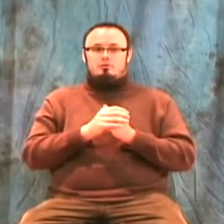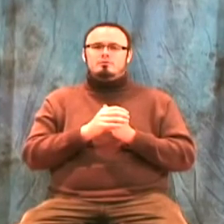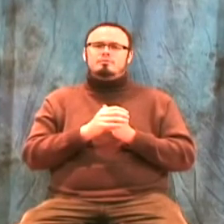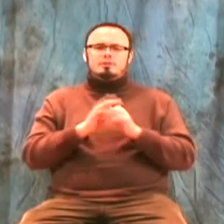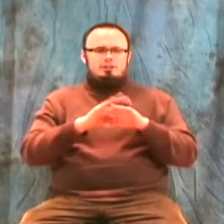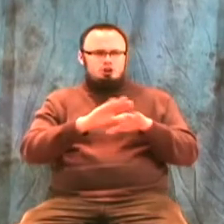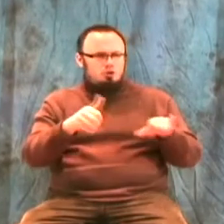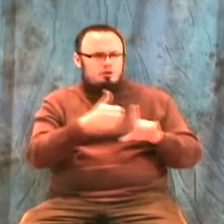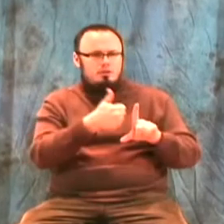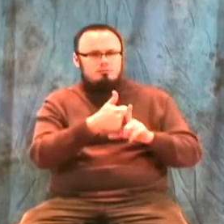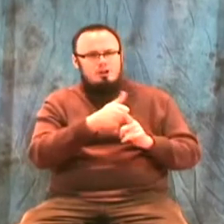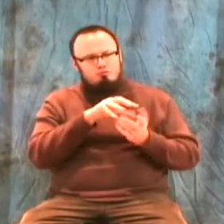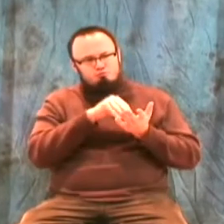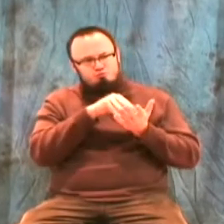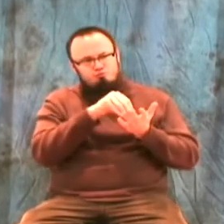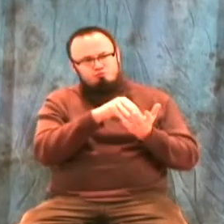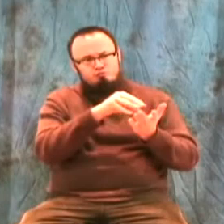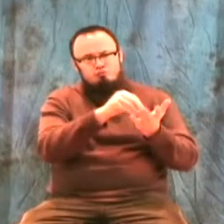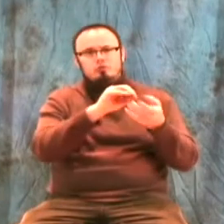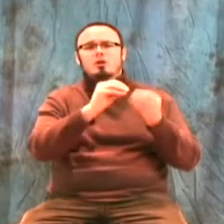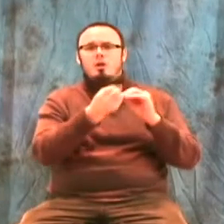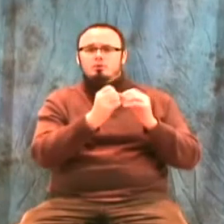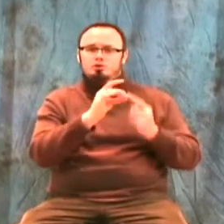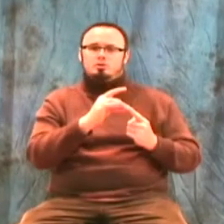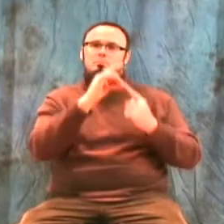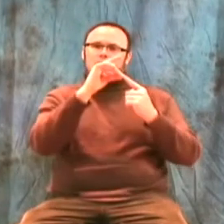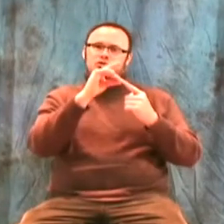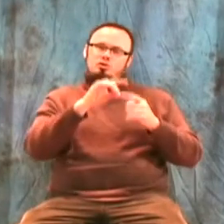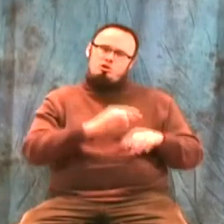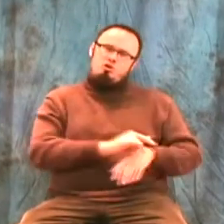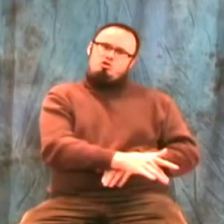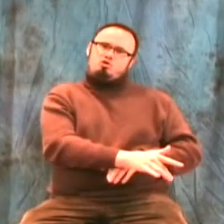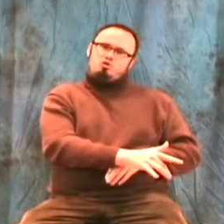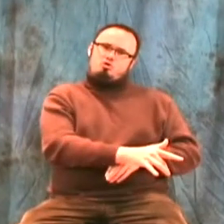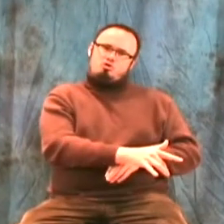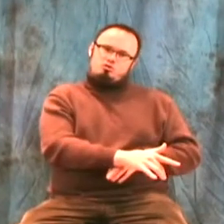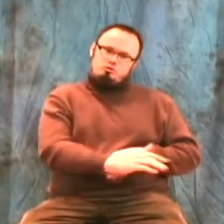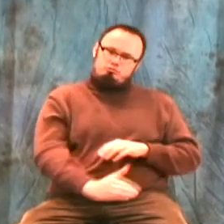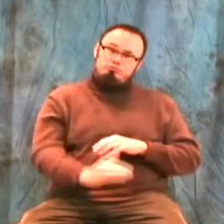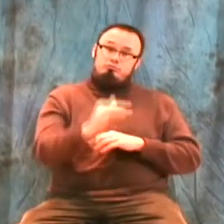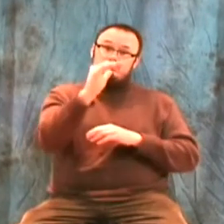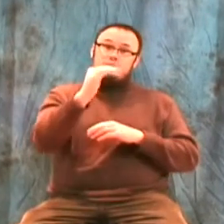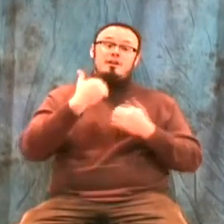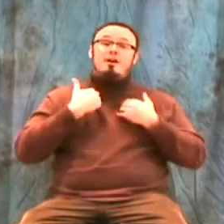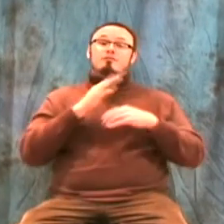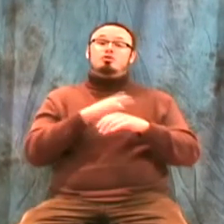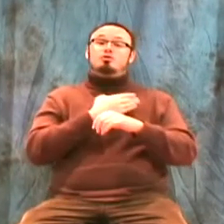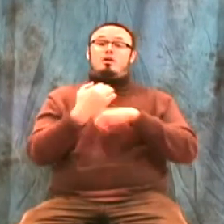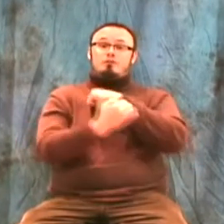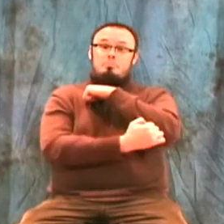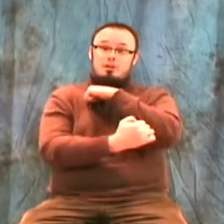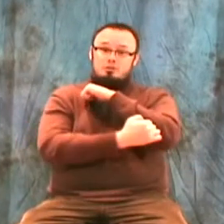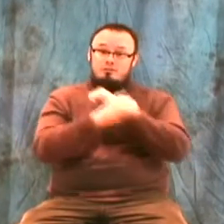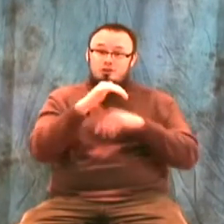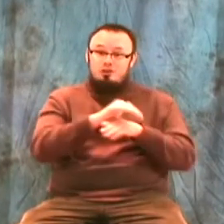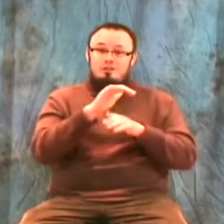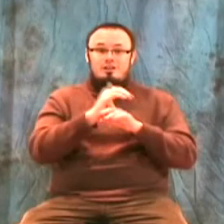Children learn about the specialness of numbers from an early age and even sing a song on Passover night highlighting the meaning of the